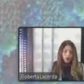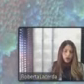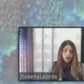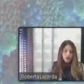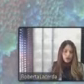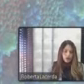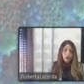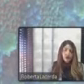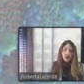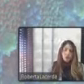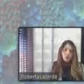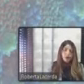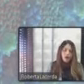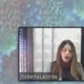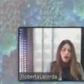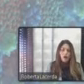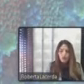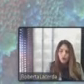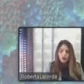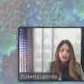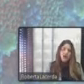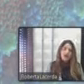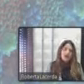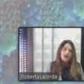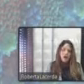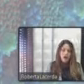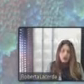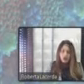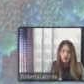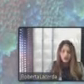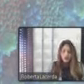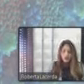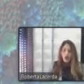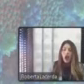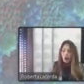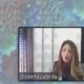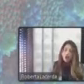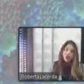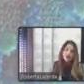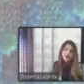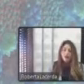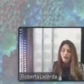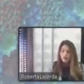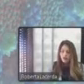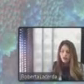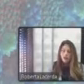Bruno claimed the existence of a plurality of words and their eternities, how we